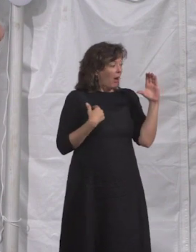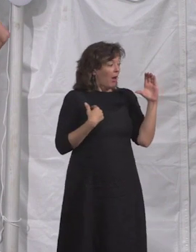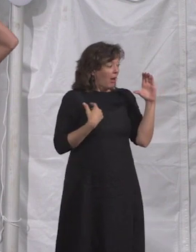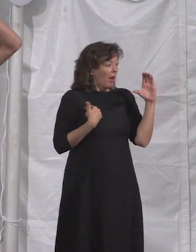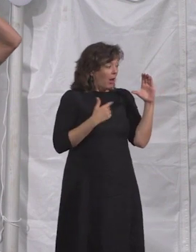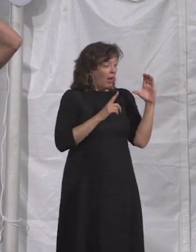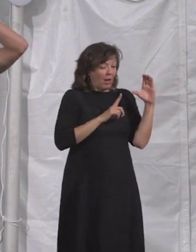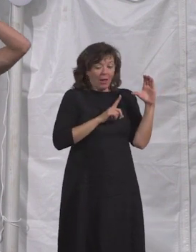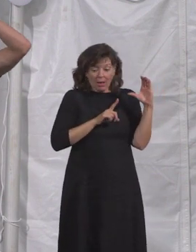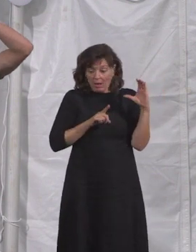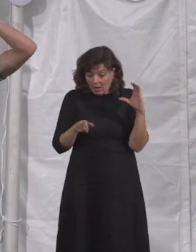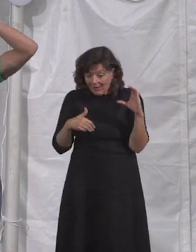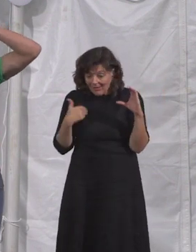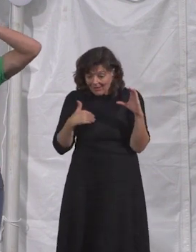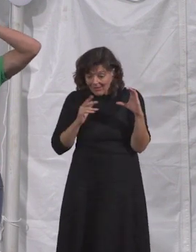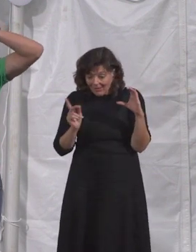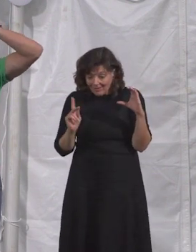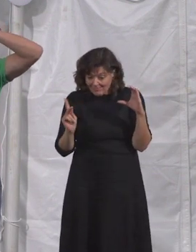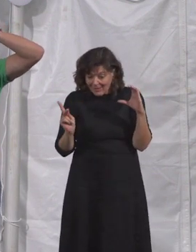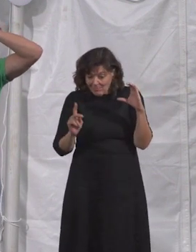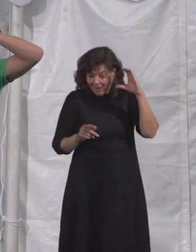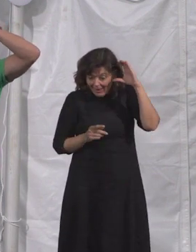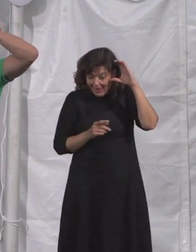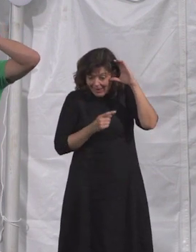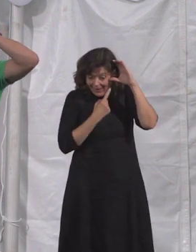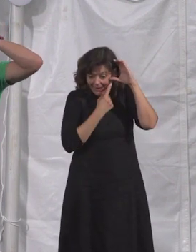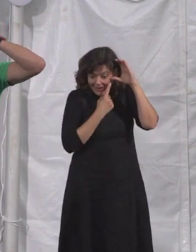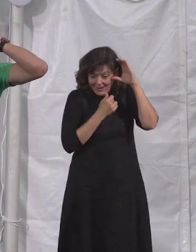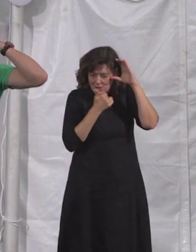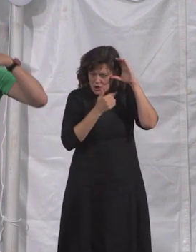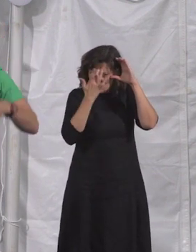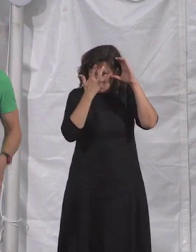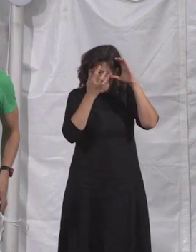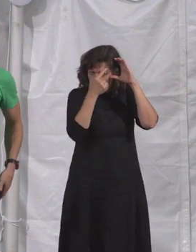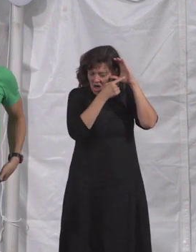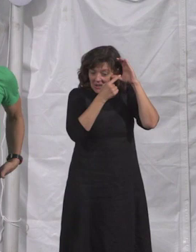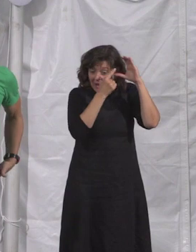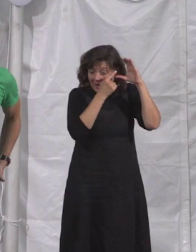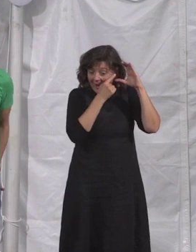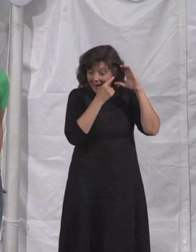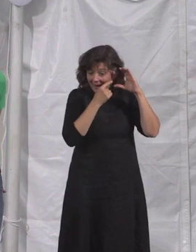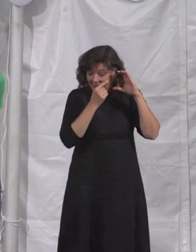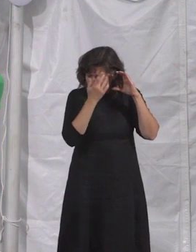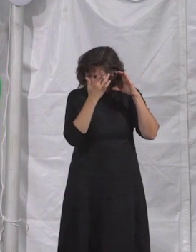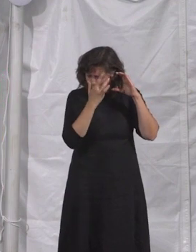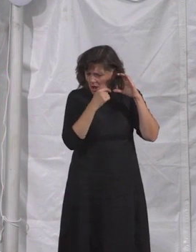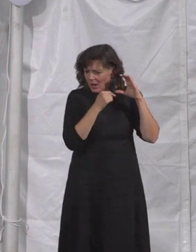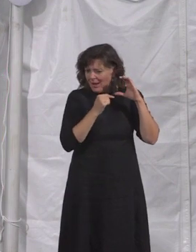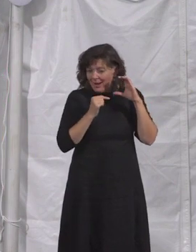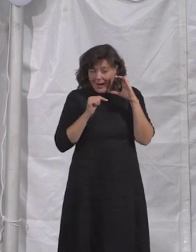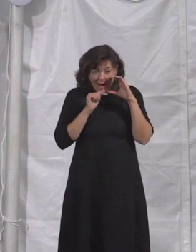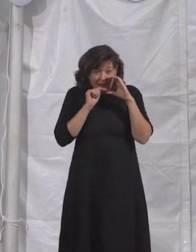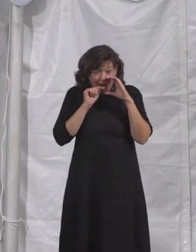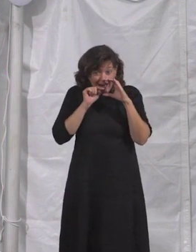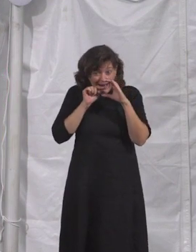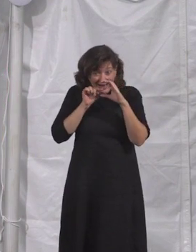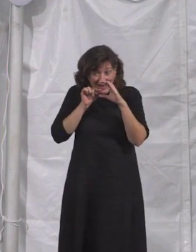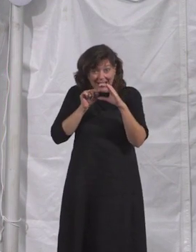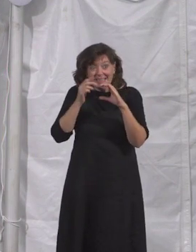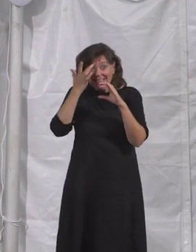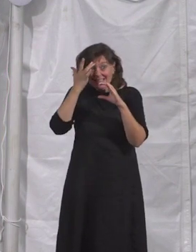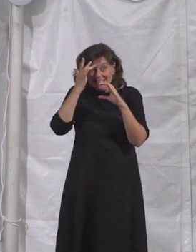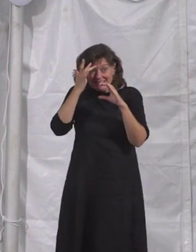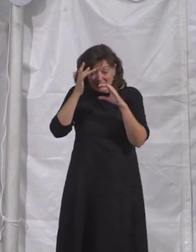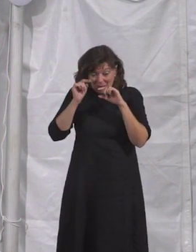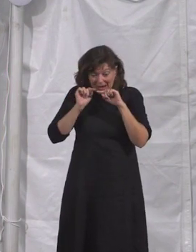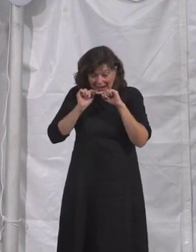here, and it goes smart, smart, smart. And it comes down through our brain, smart, smart. And it comes out our mouth, smart, smart. And about halfway between our